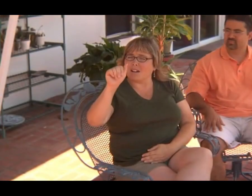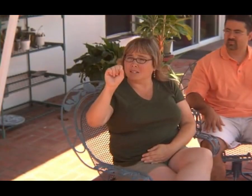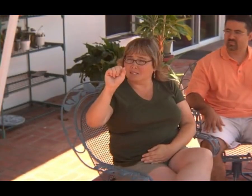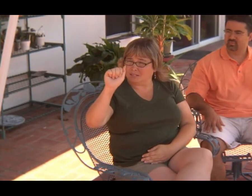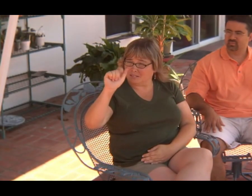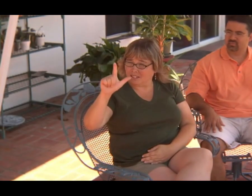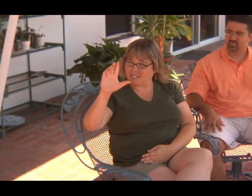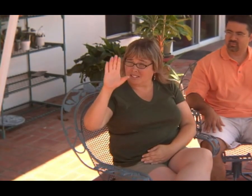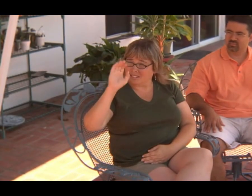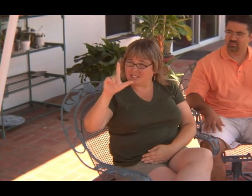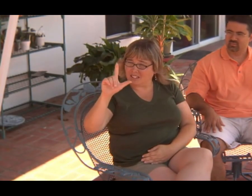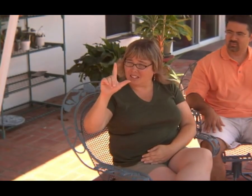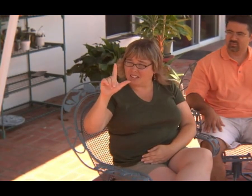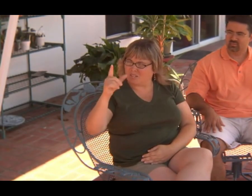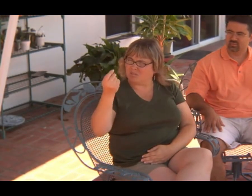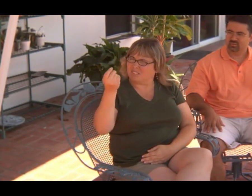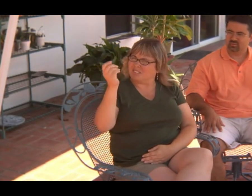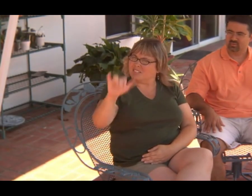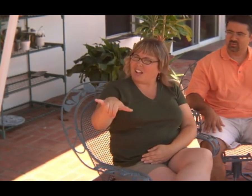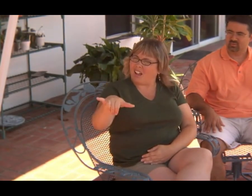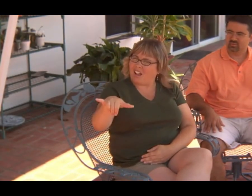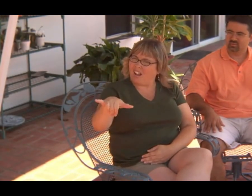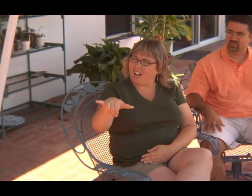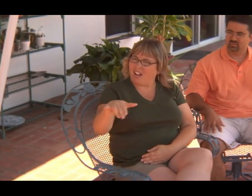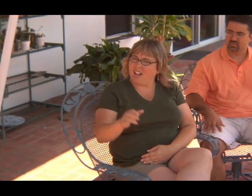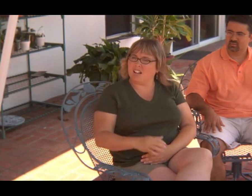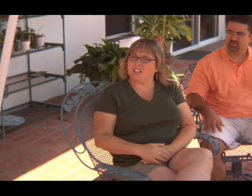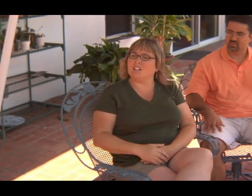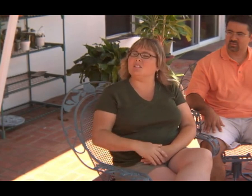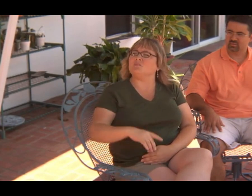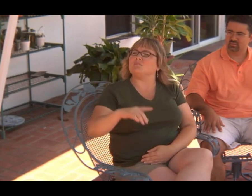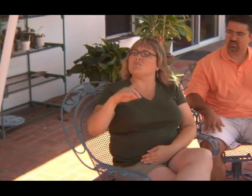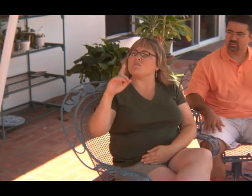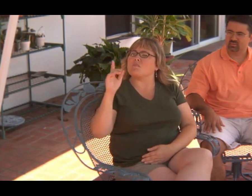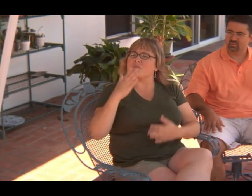What is basal cell skin cancer and what part of the body does it affect?